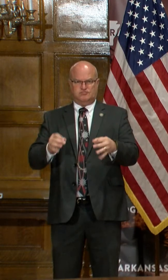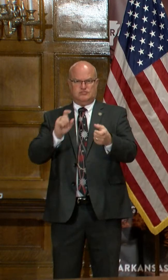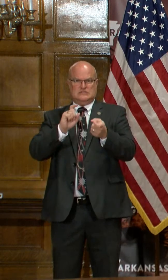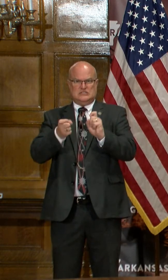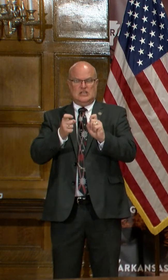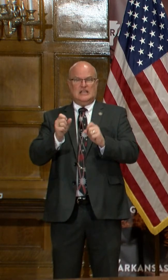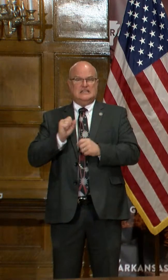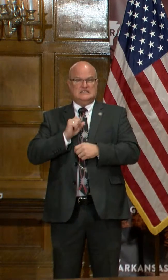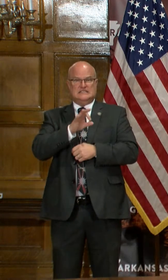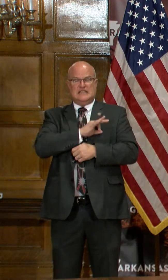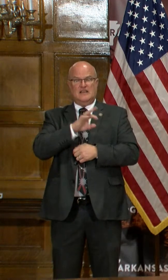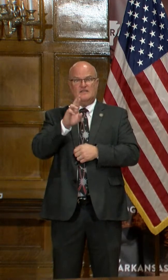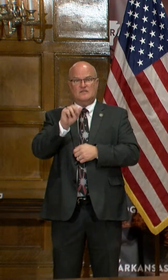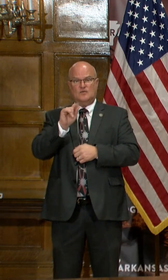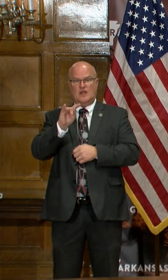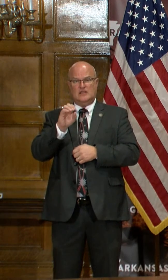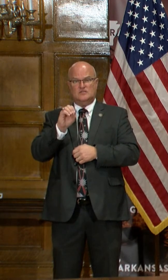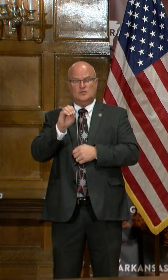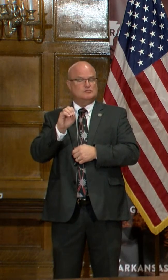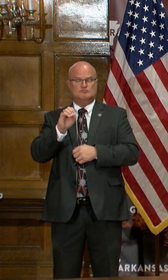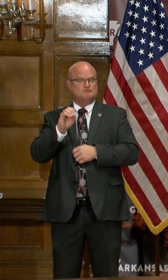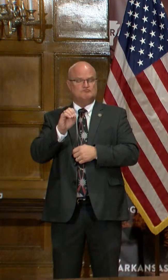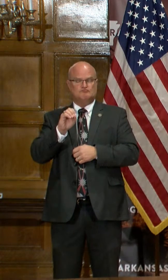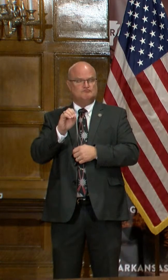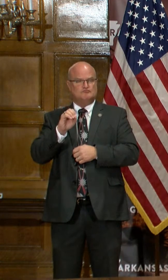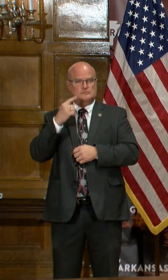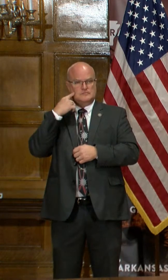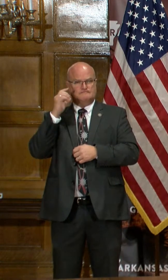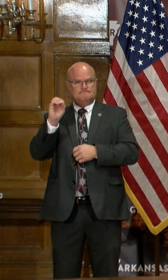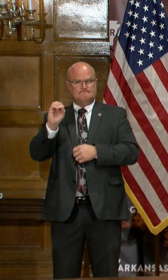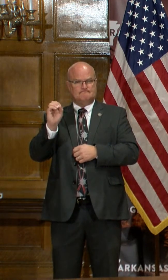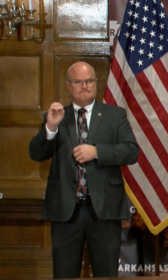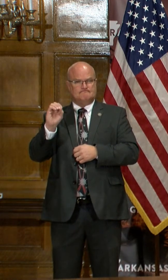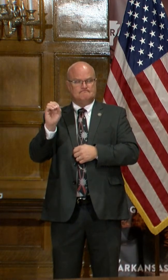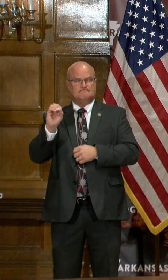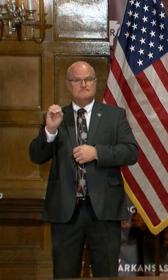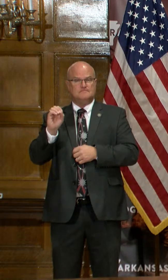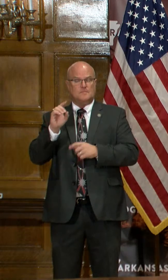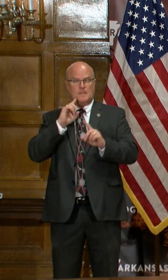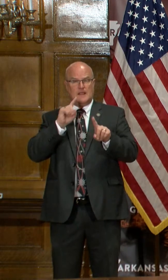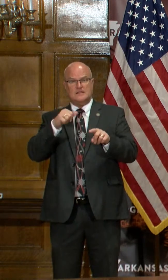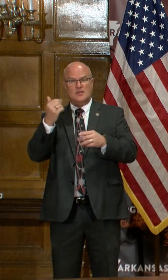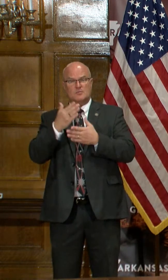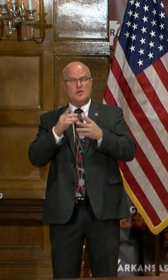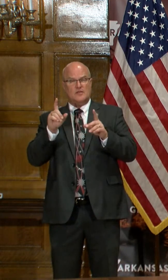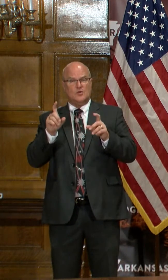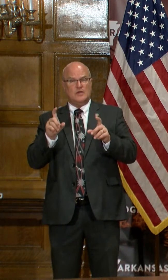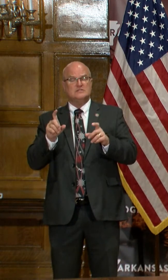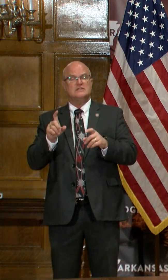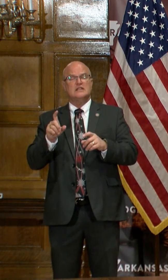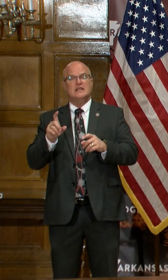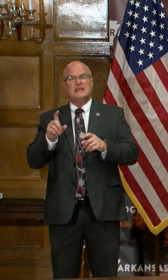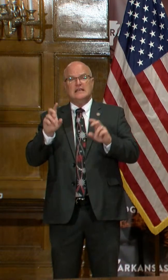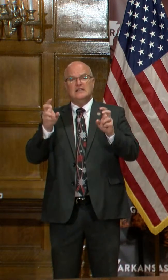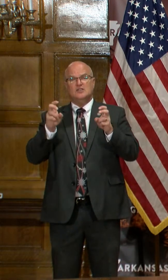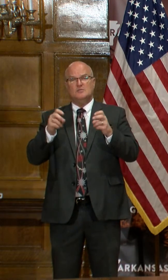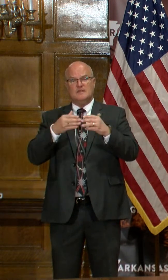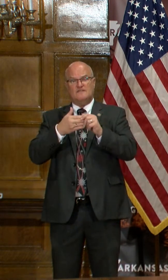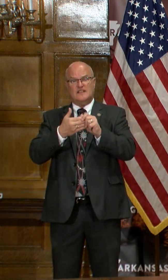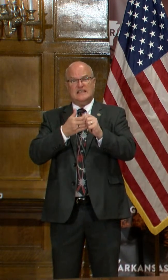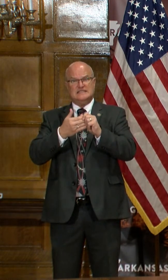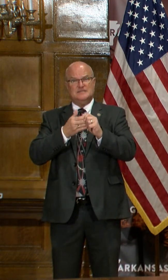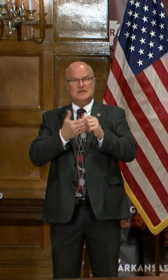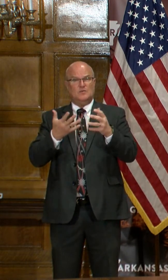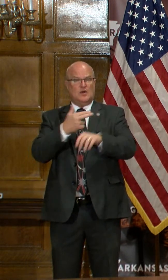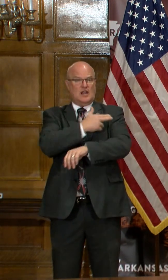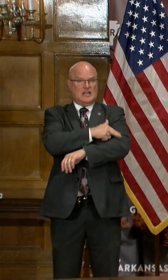to staffing ratios, I've not heard of that happening. I think to answer the other part of the question, in terms of flexibility and